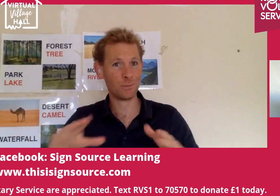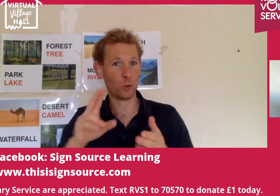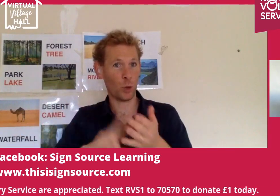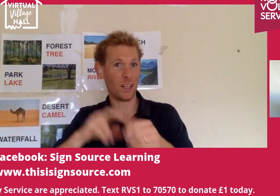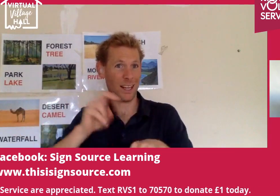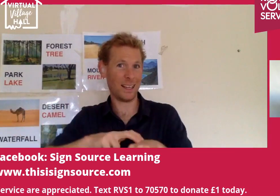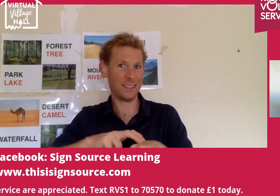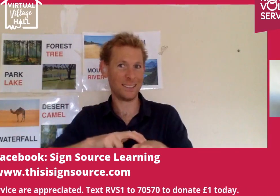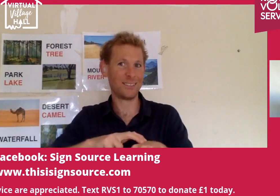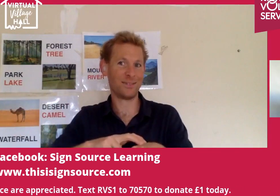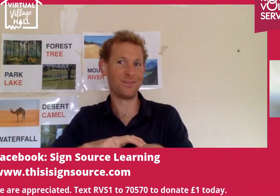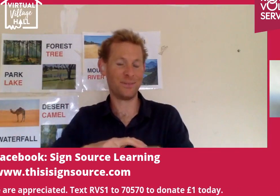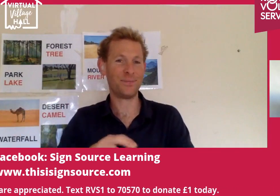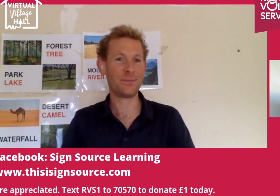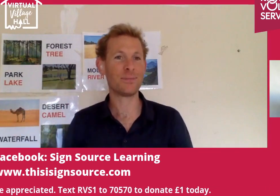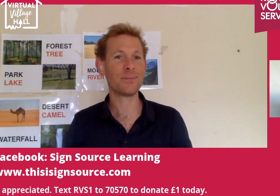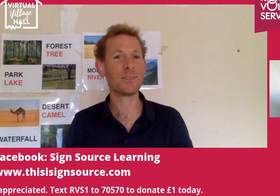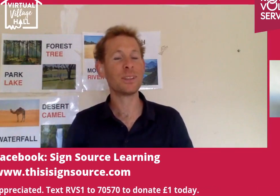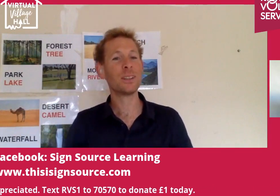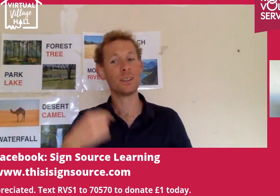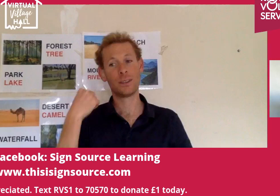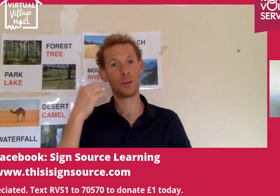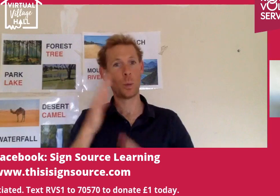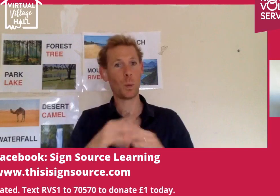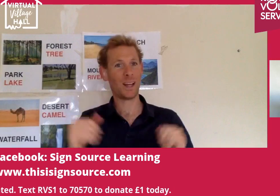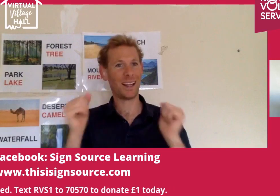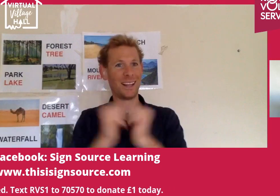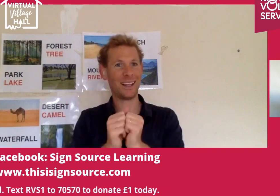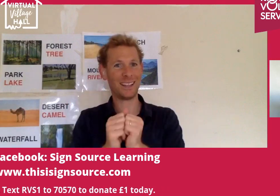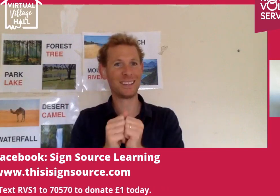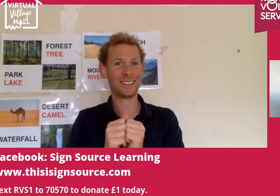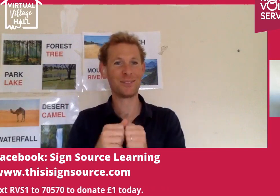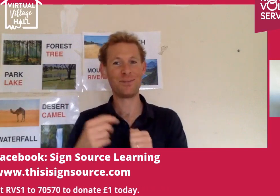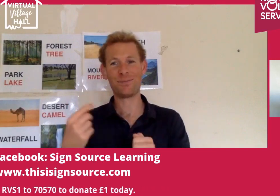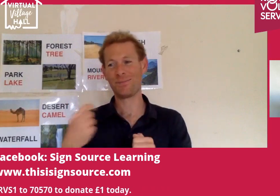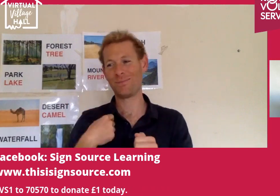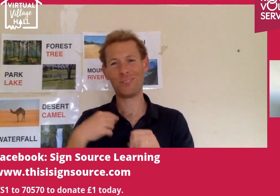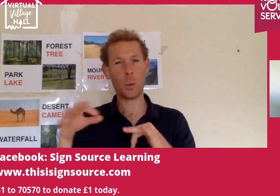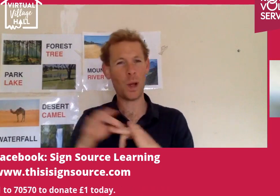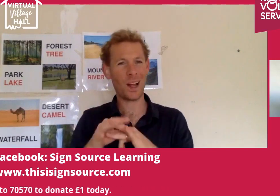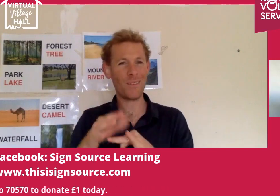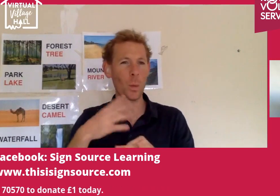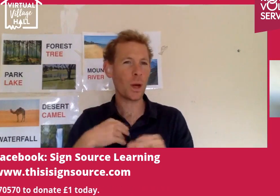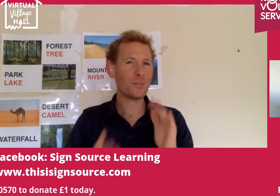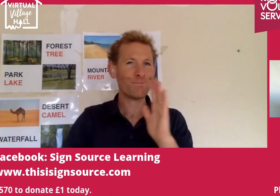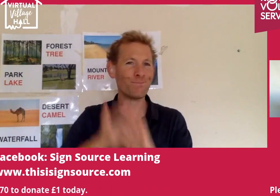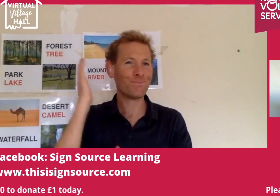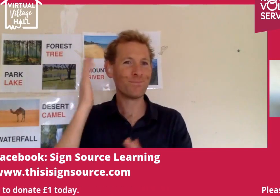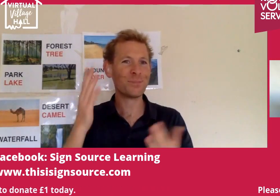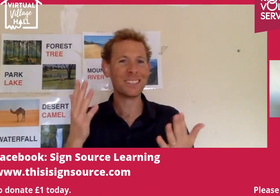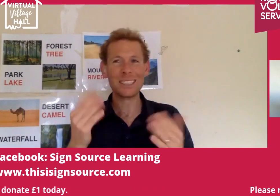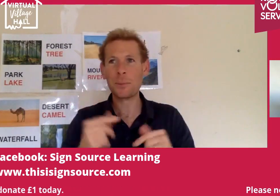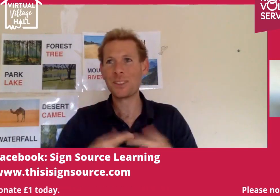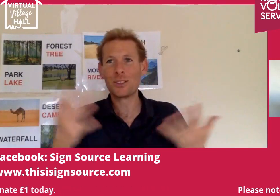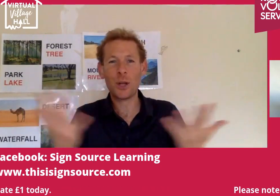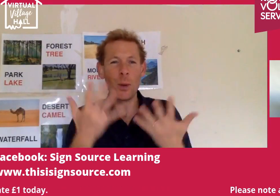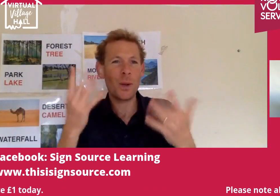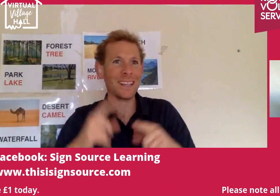but I'm from Belfast in Northern Ireland, and at the weekend, myself and my wife